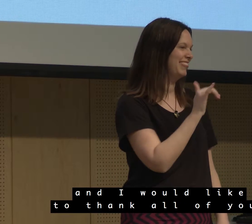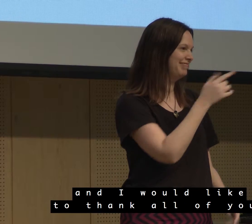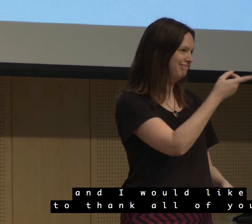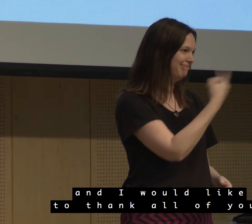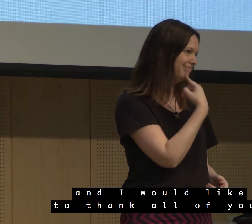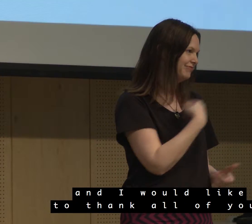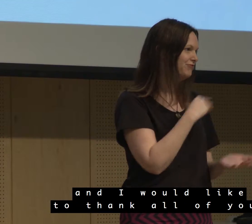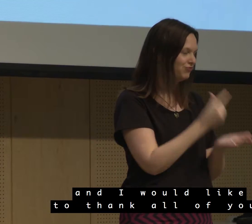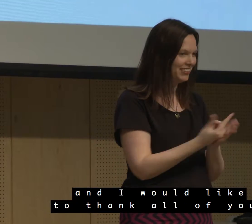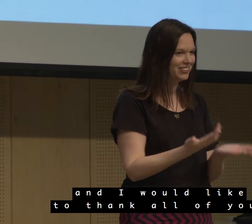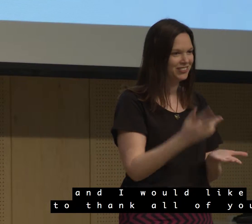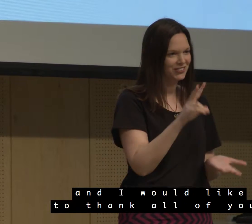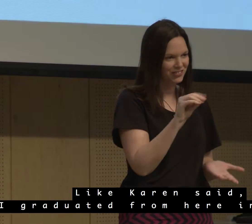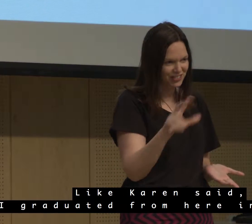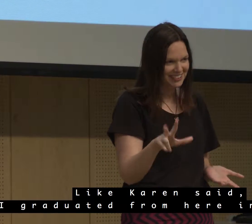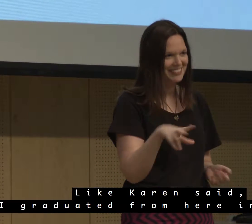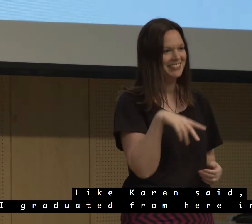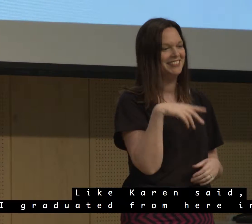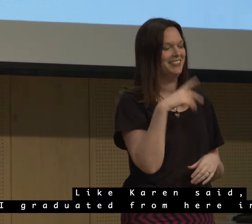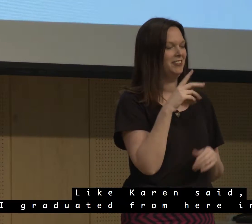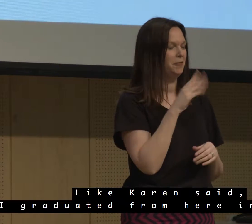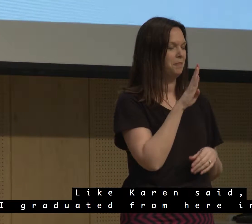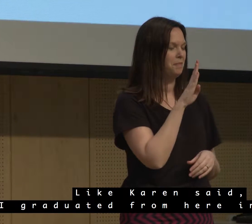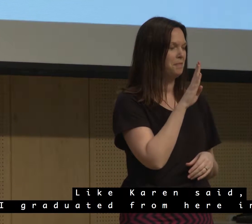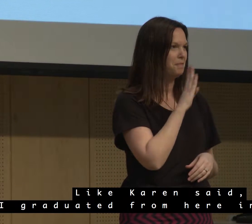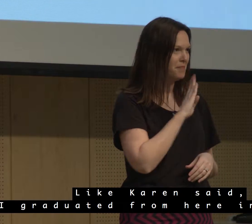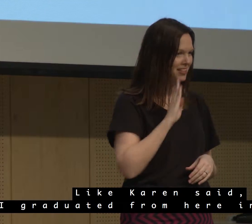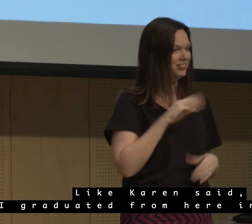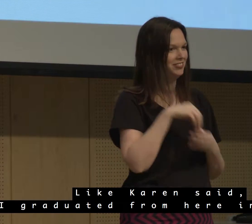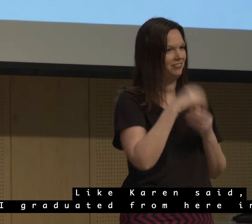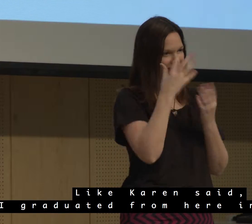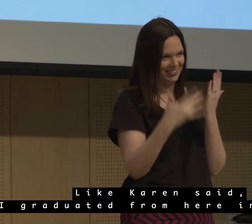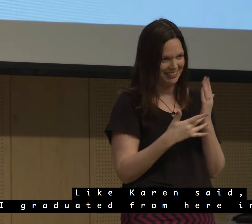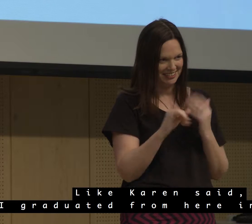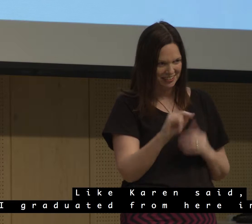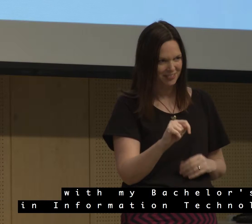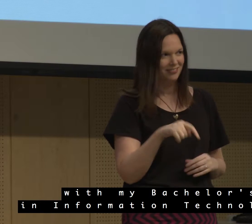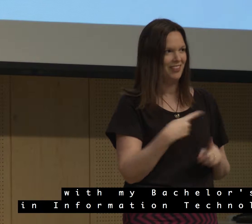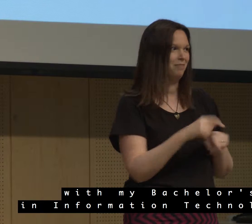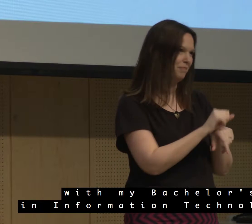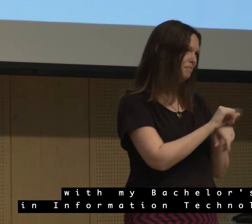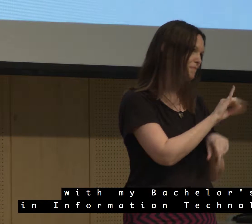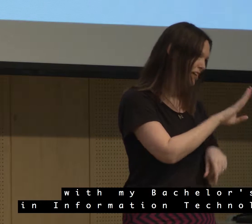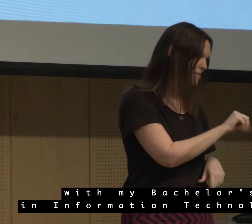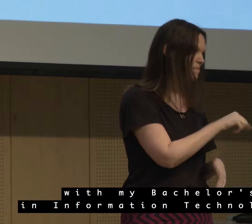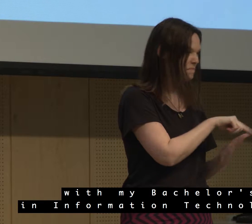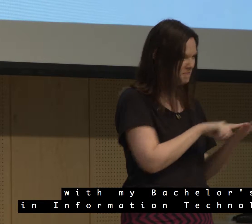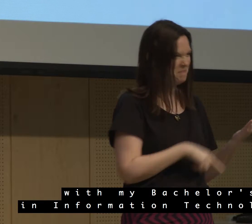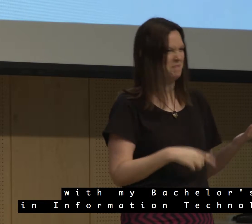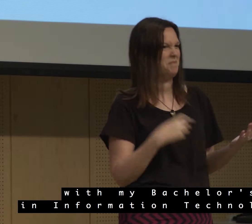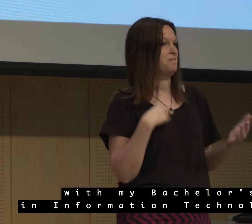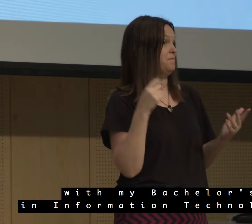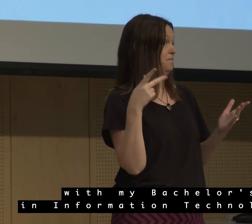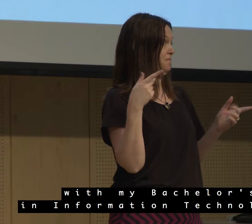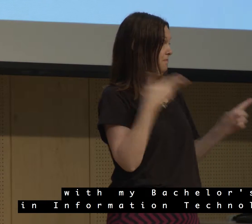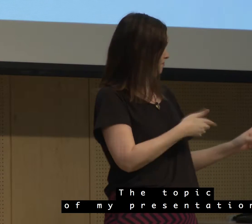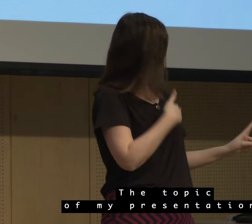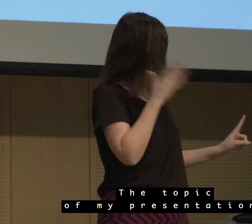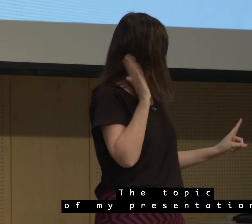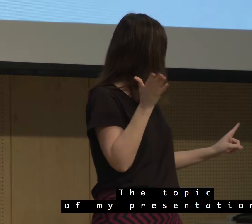would like to thank all of you. Like Karen said, I graduated from here in 2003 with my bachelor's in information technology.